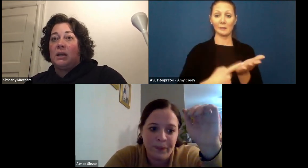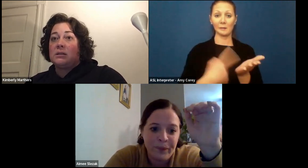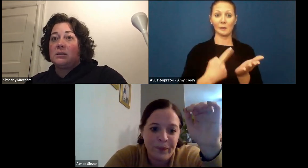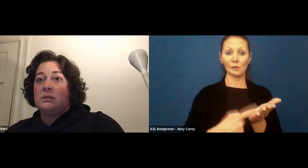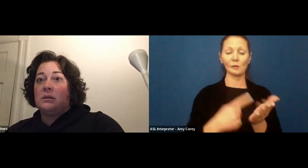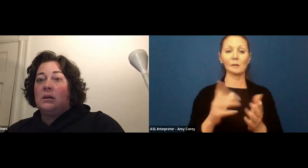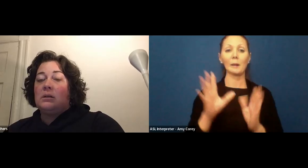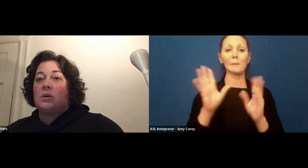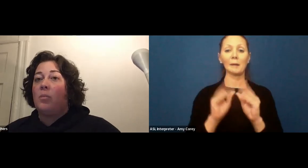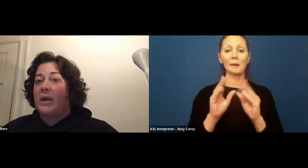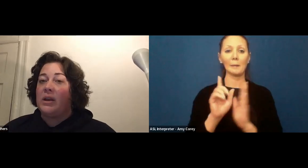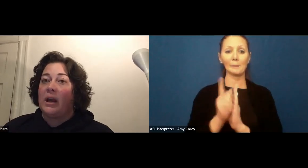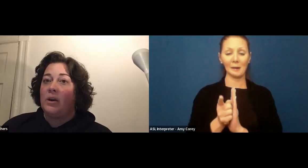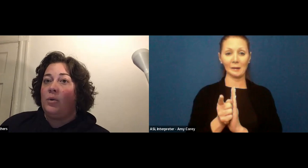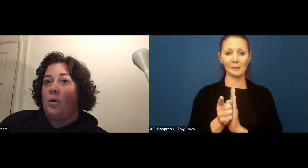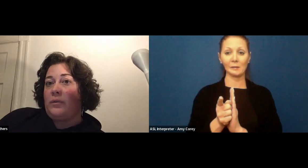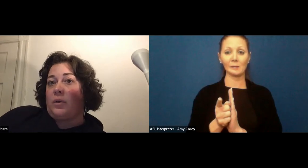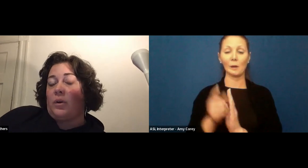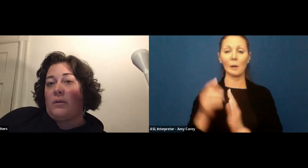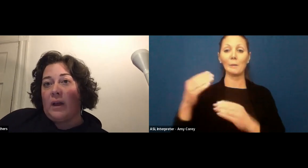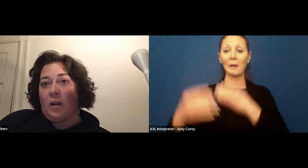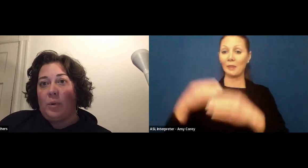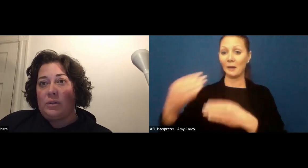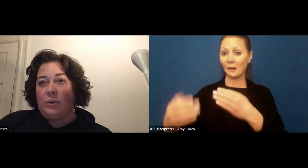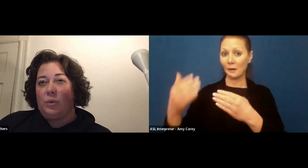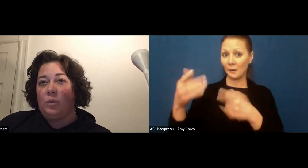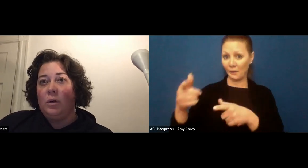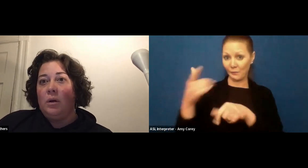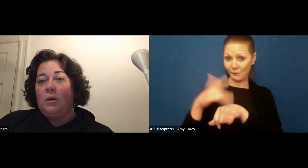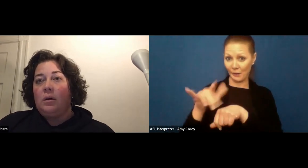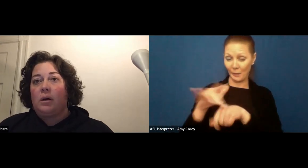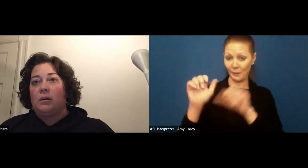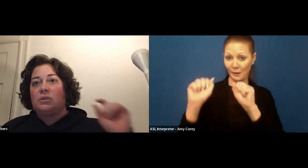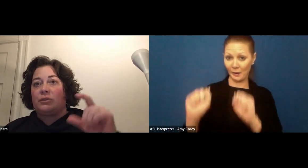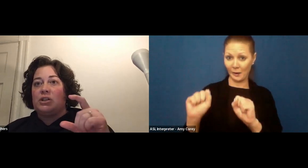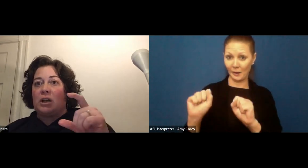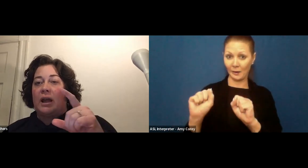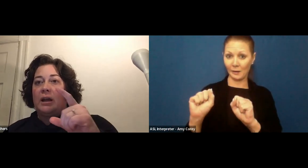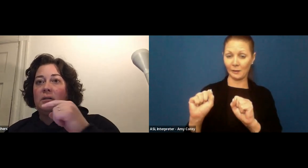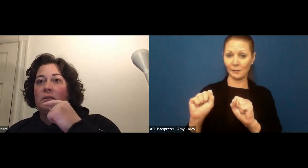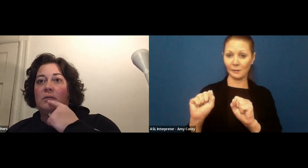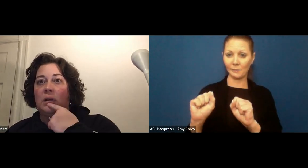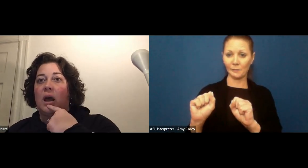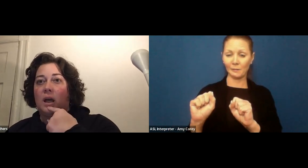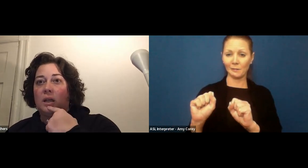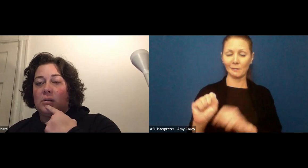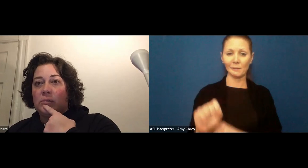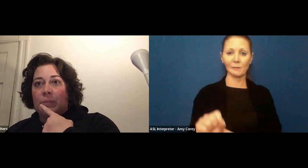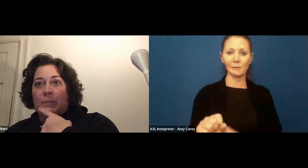meeting minutes. So Bethany, I don't know if you're available to I will share pull that up in 1